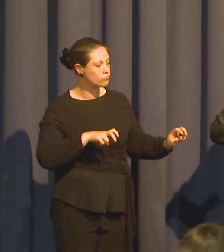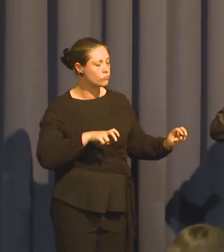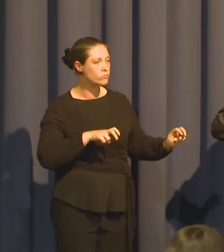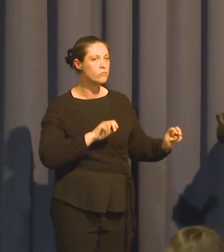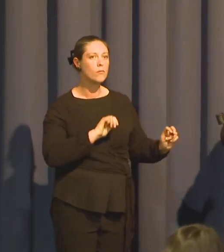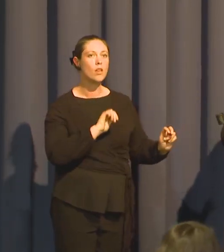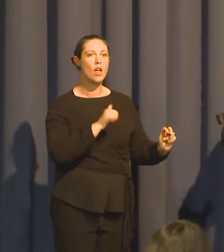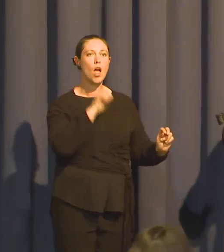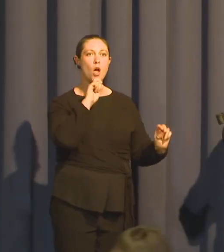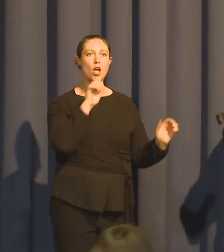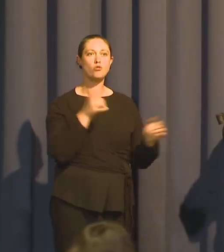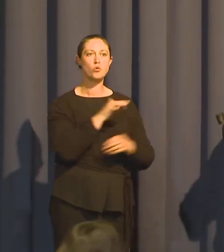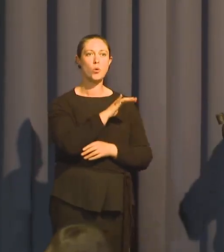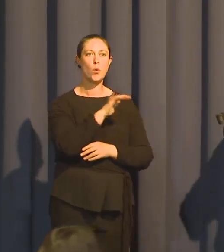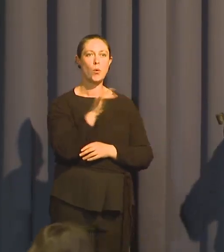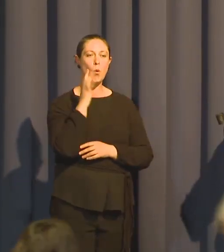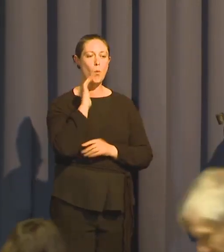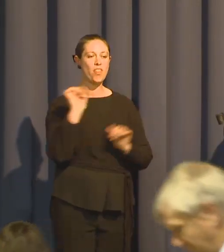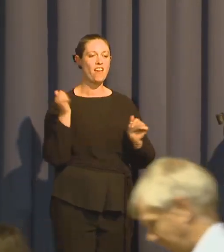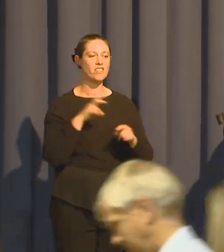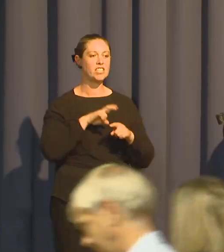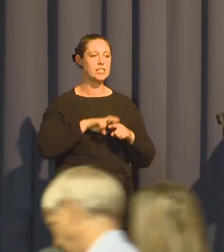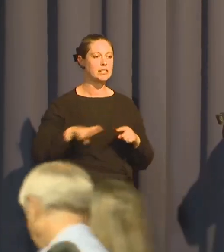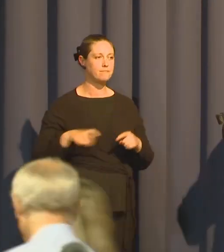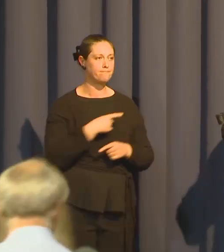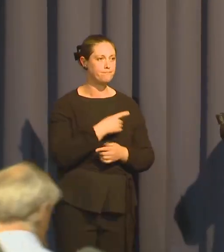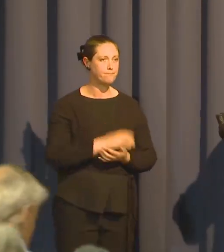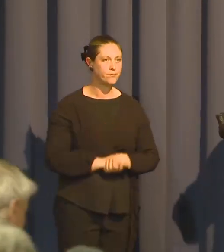we'll just introduce them once they're seated.